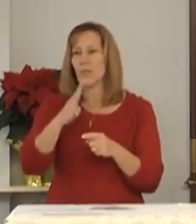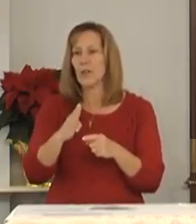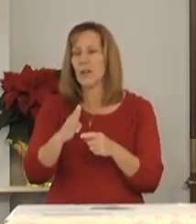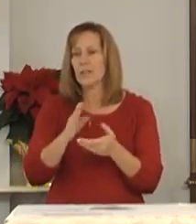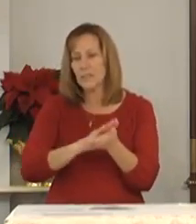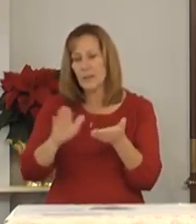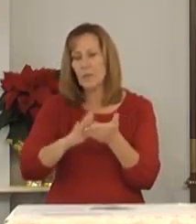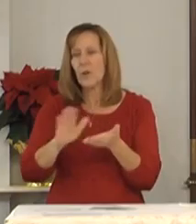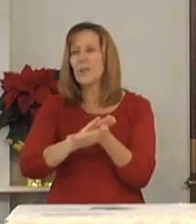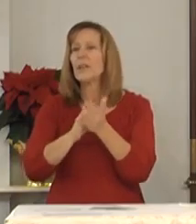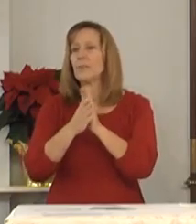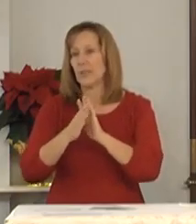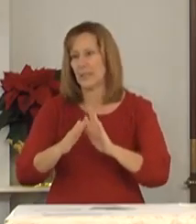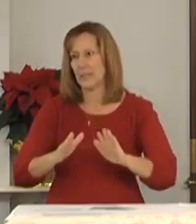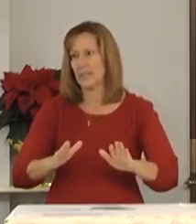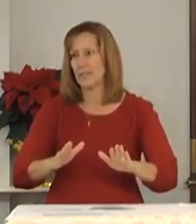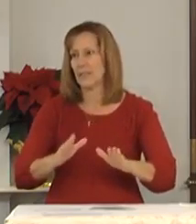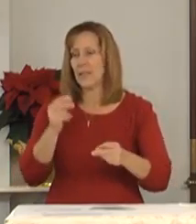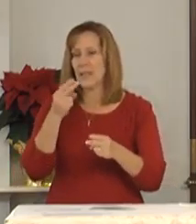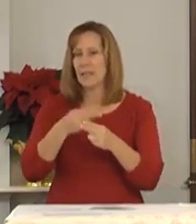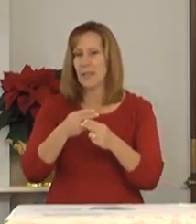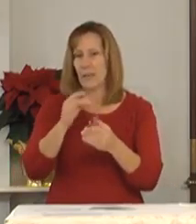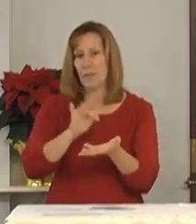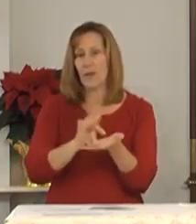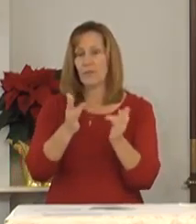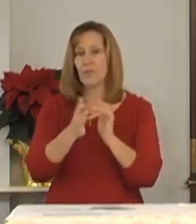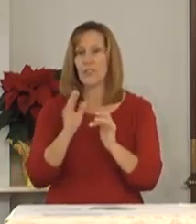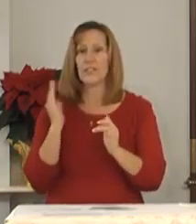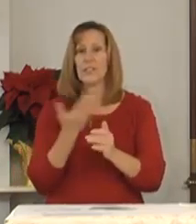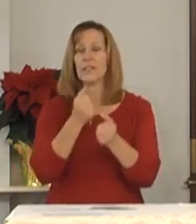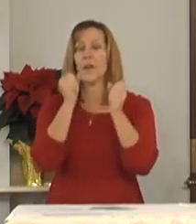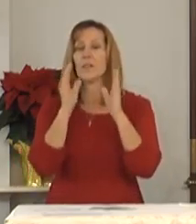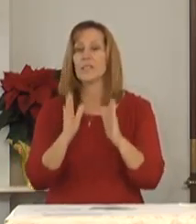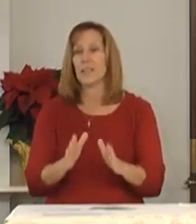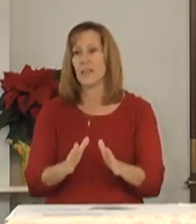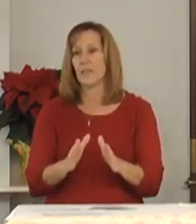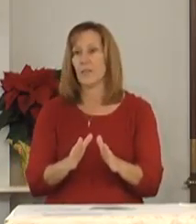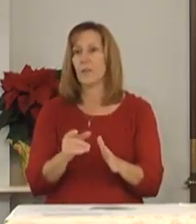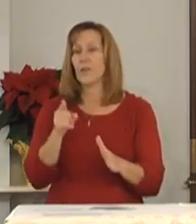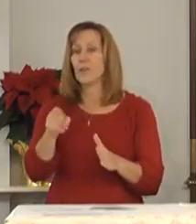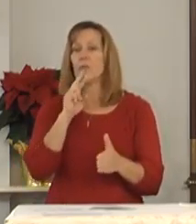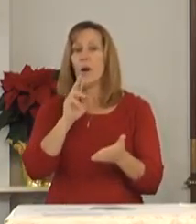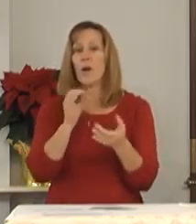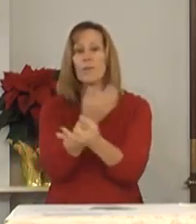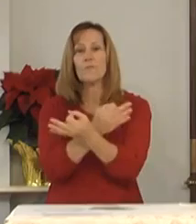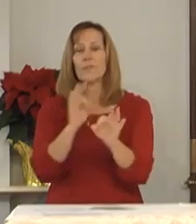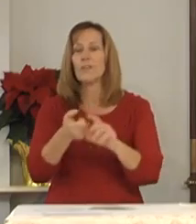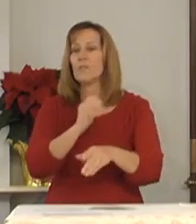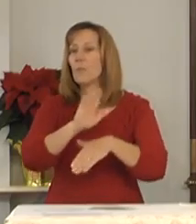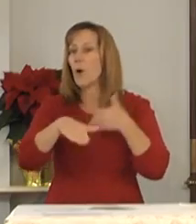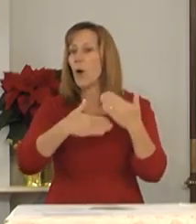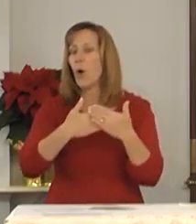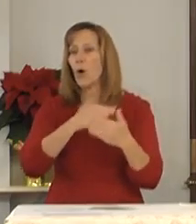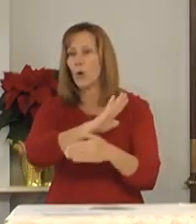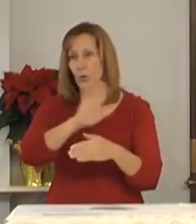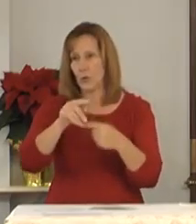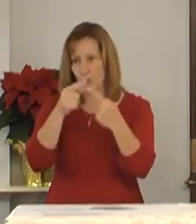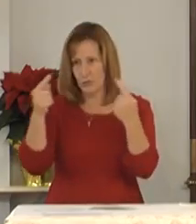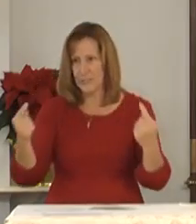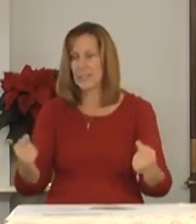pardon and peace. In the name of Jesus, our Savior, you are free from all your